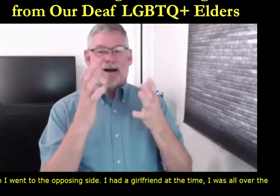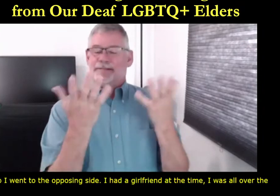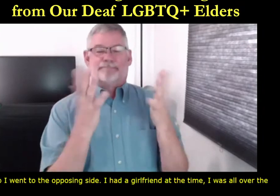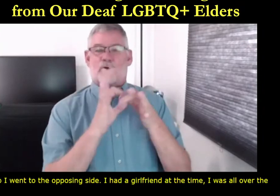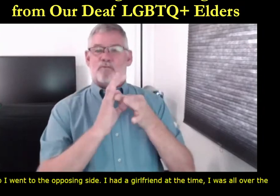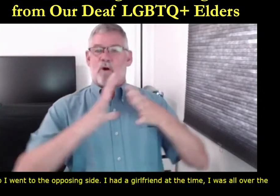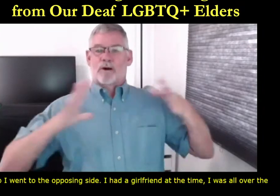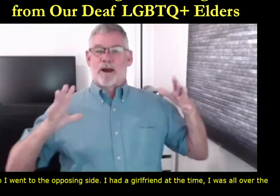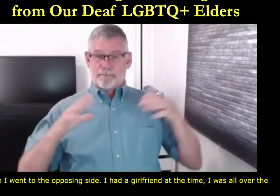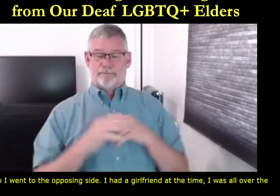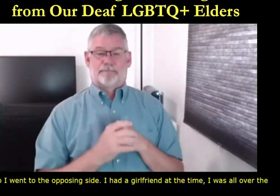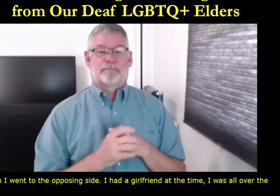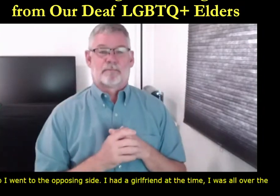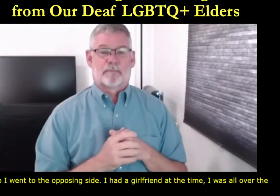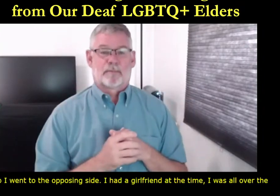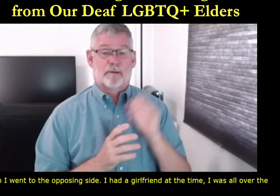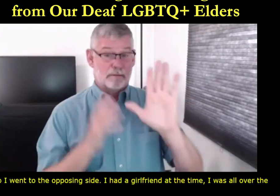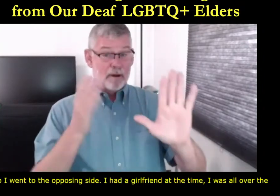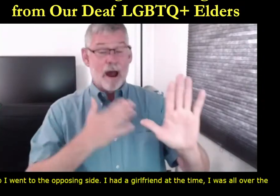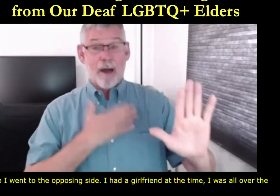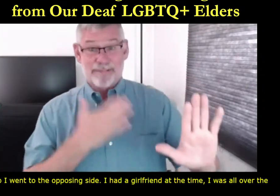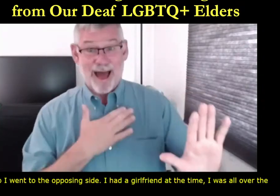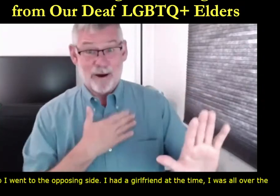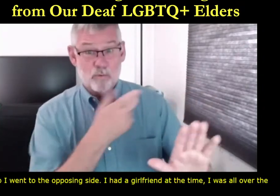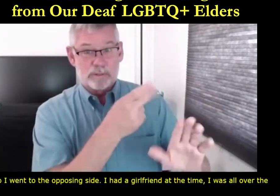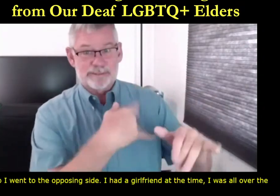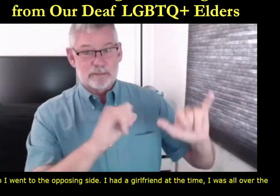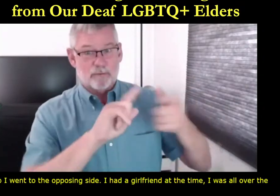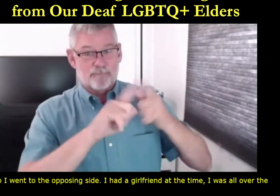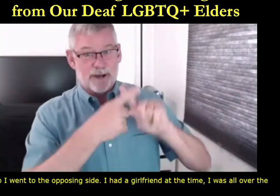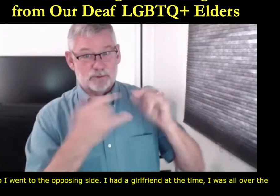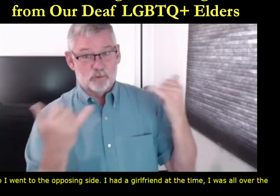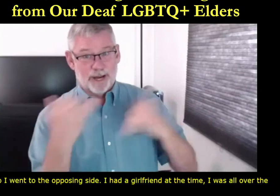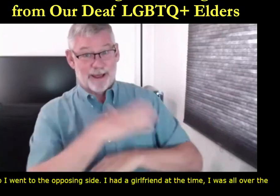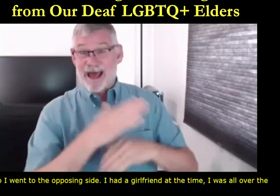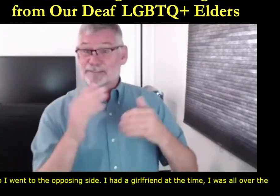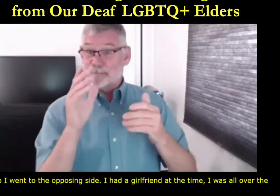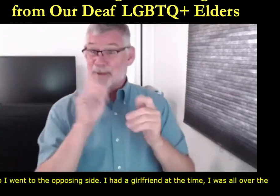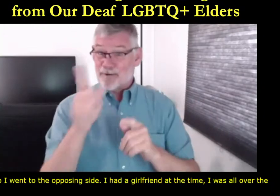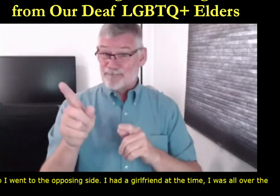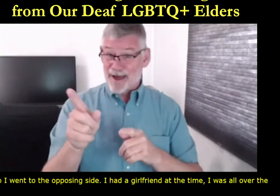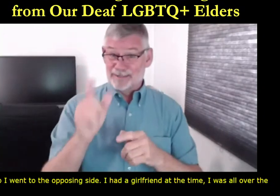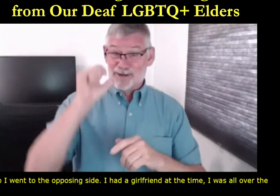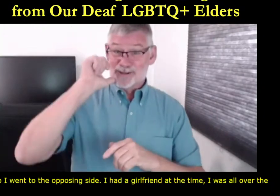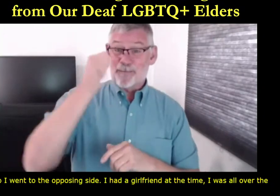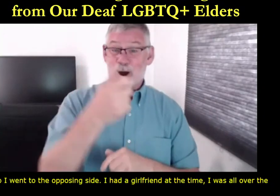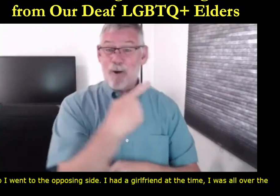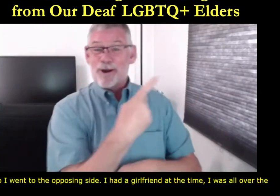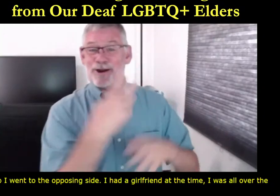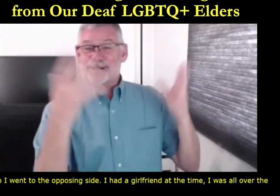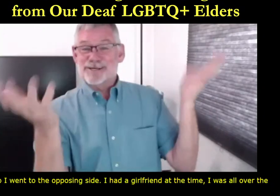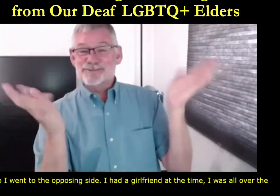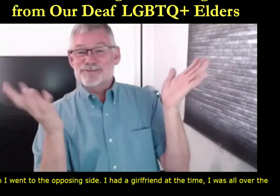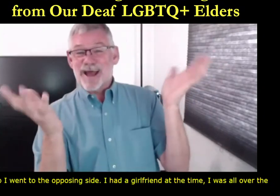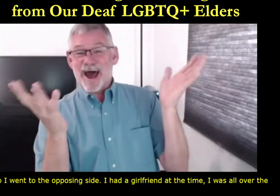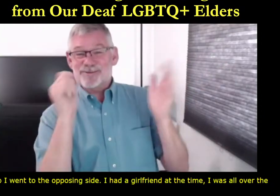so we ended up breaking up we're still friends today and as a matter of fact tomorrow